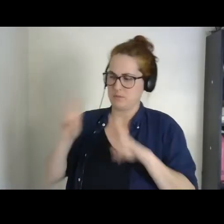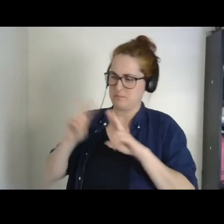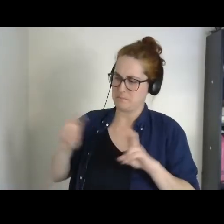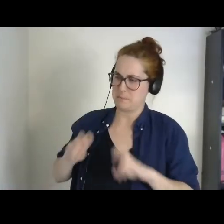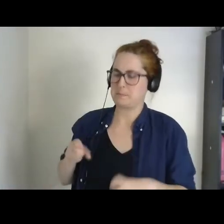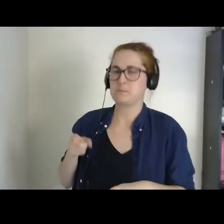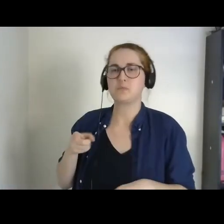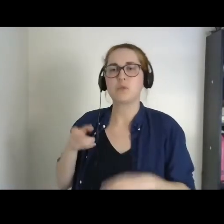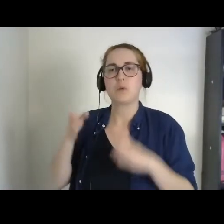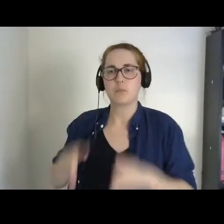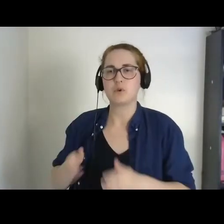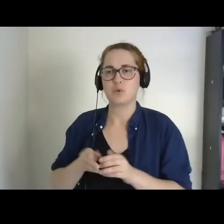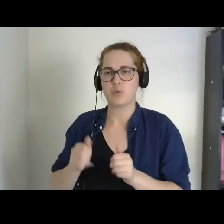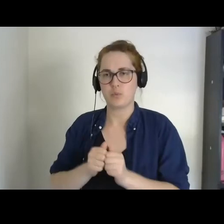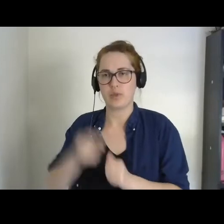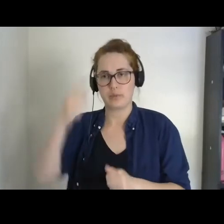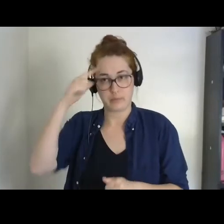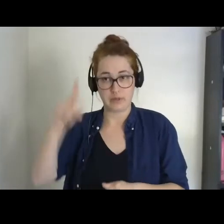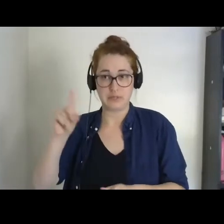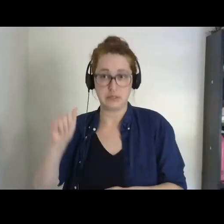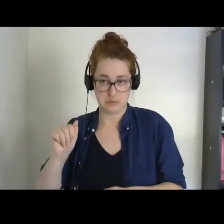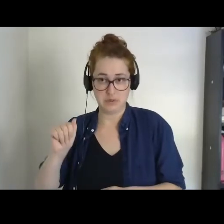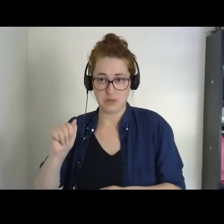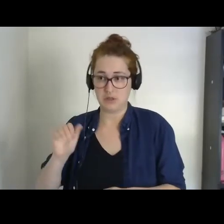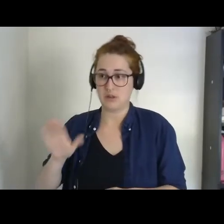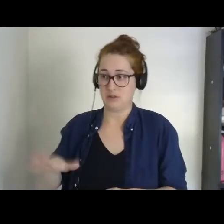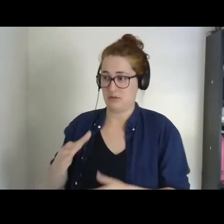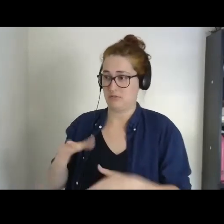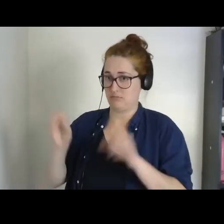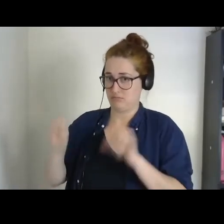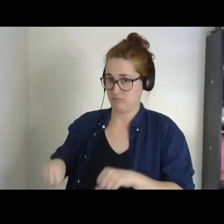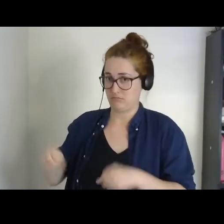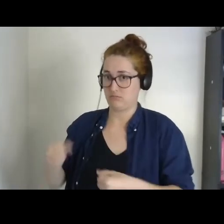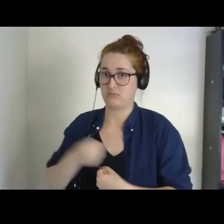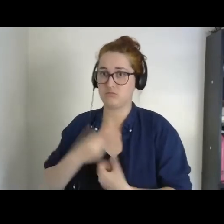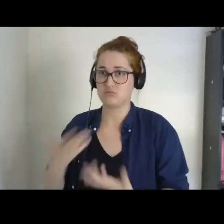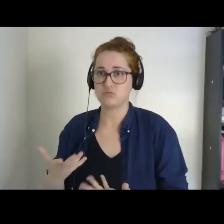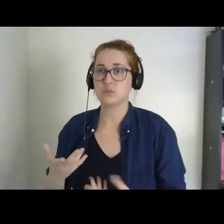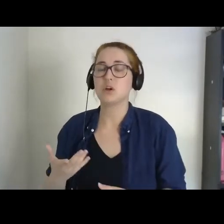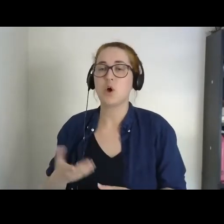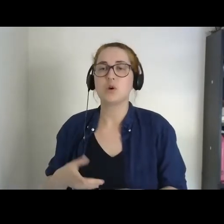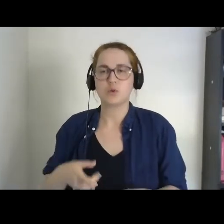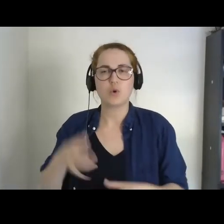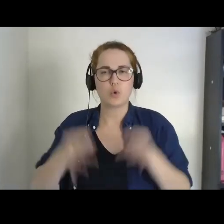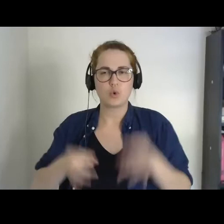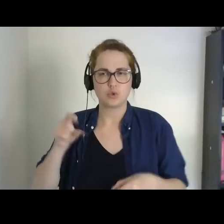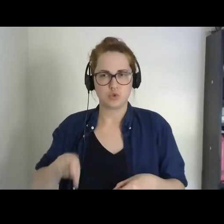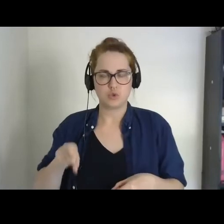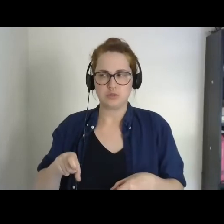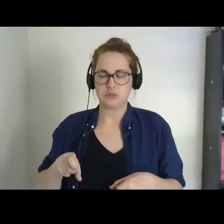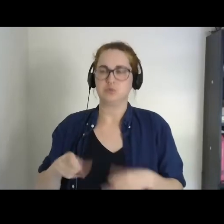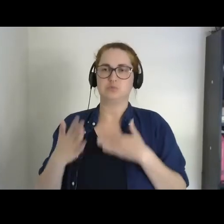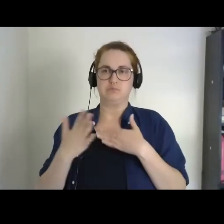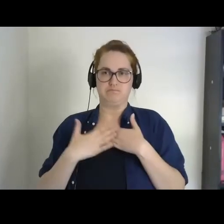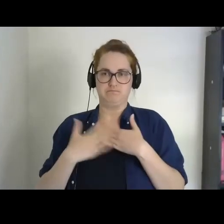who has an intellectual or developmental disability, courts should be wary of preferring expert evidence that attributes